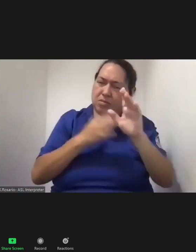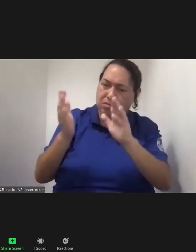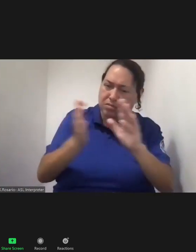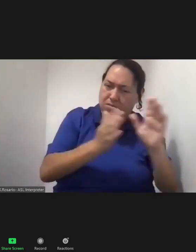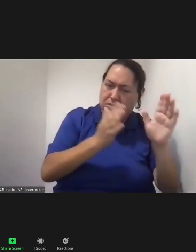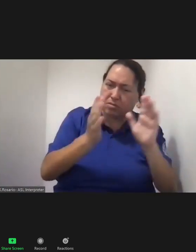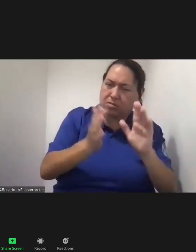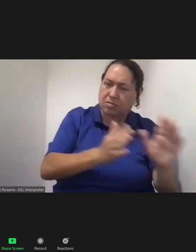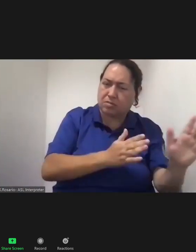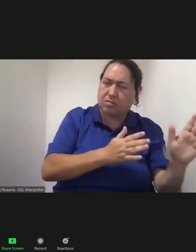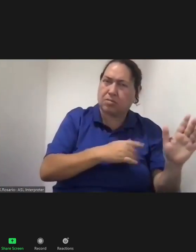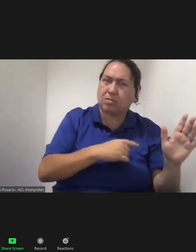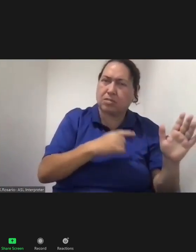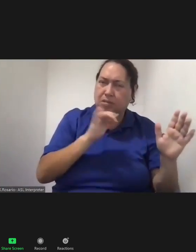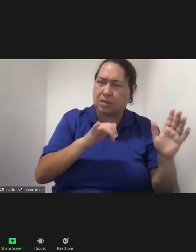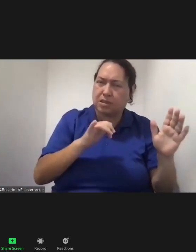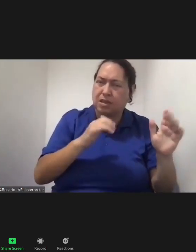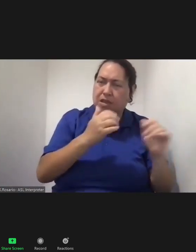treat everybody fairly.